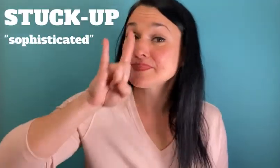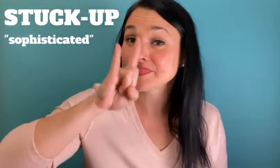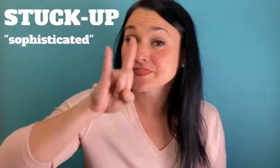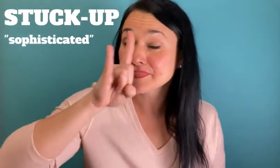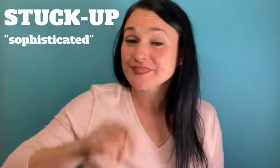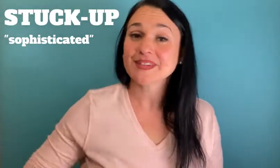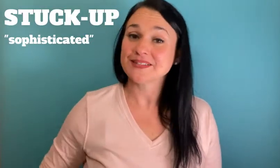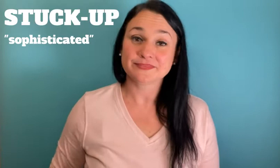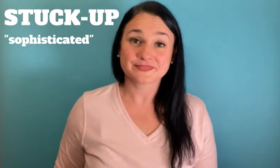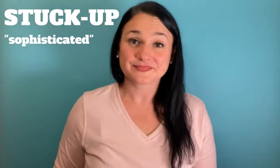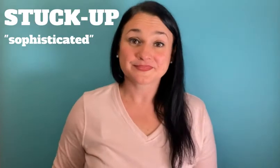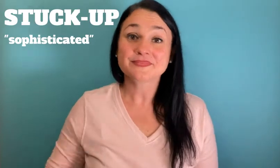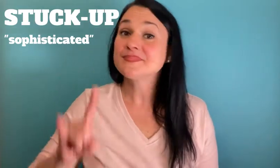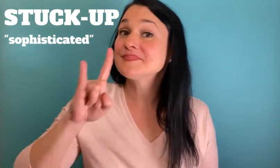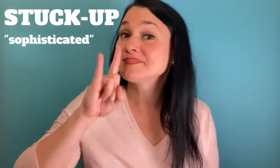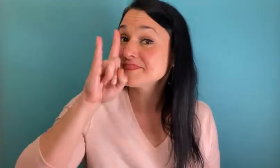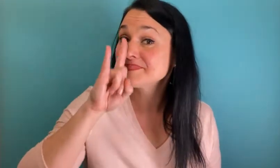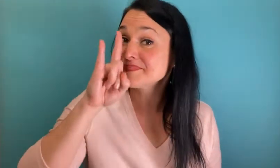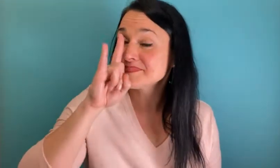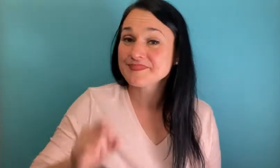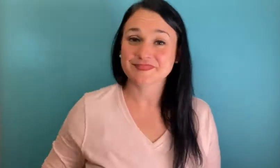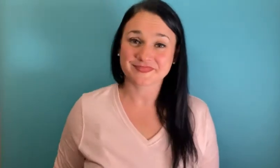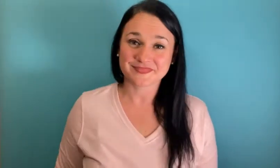Stuck up or sophisticated.